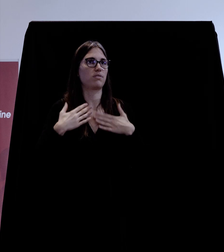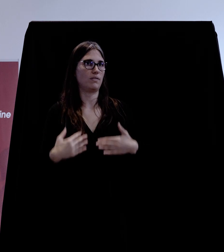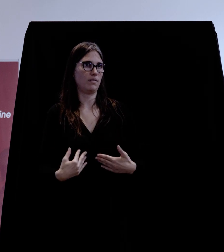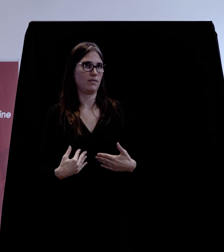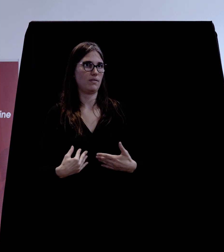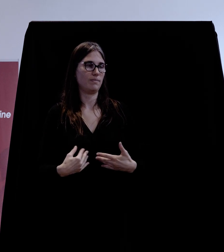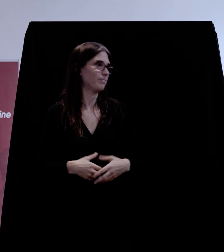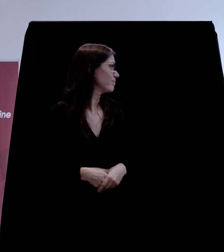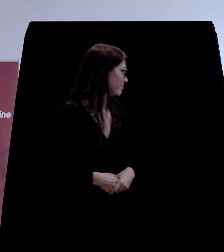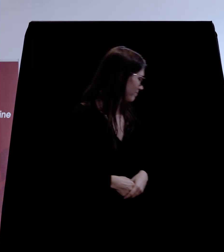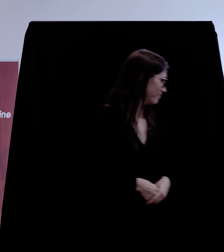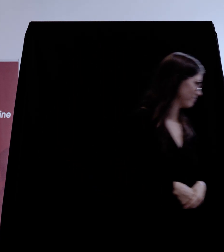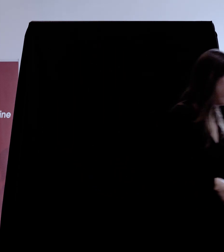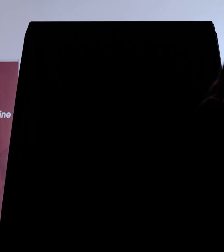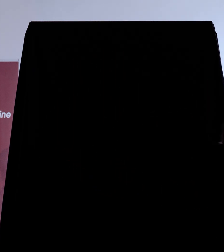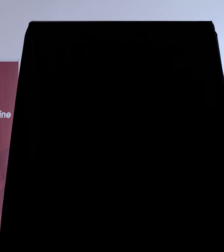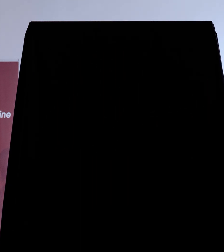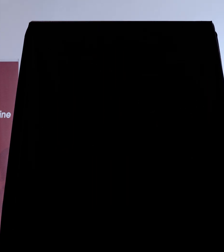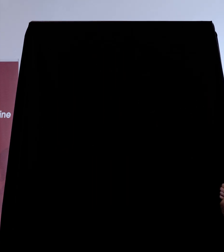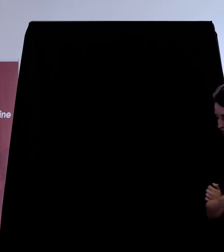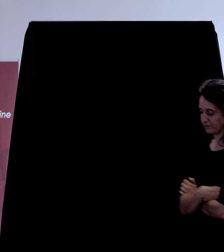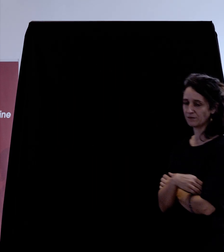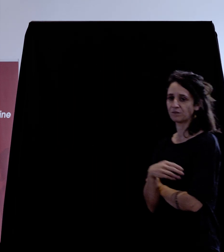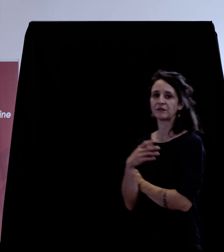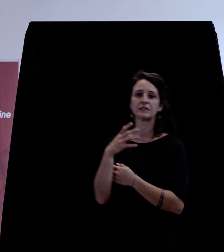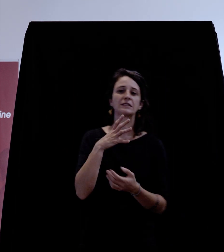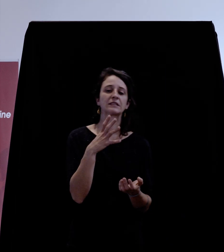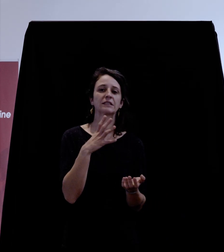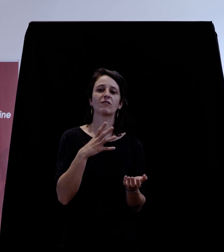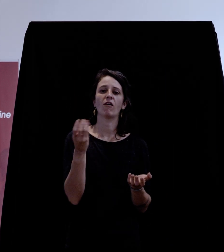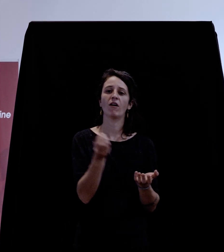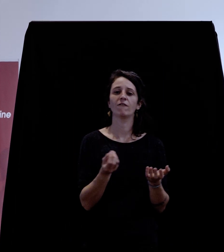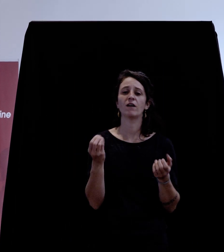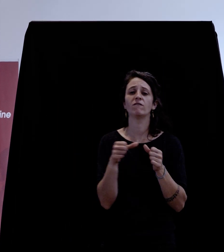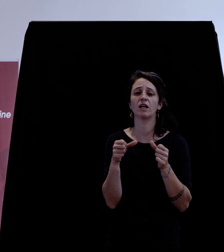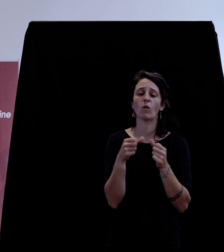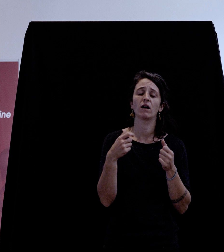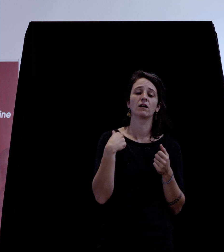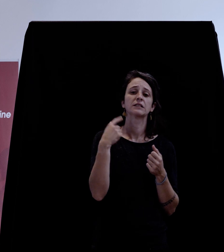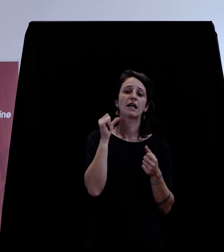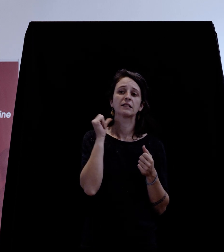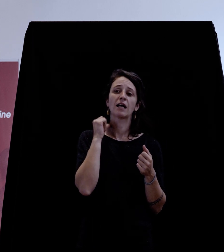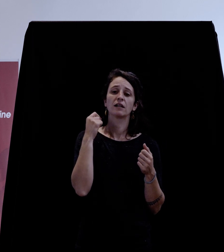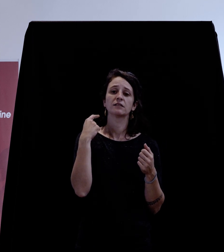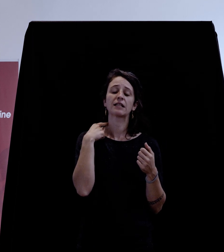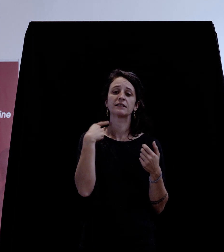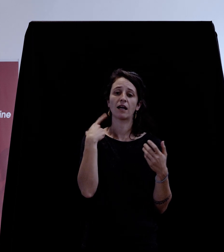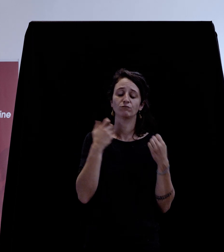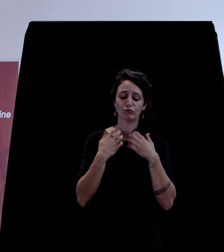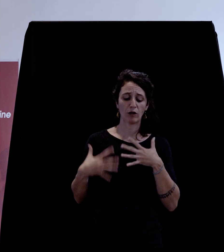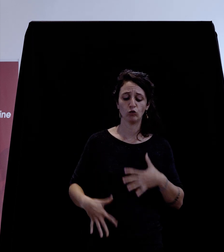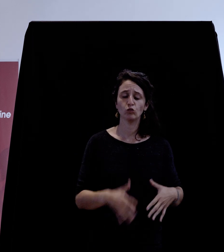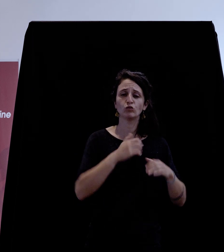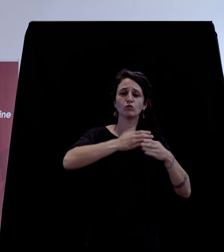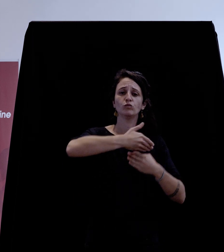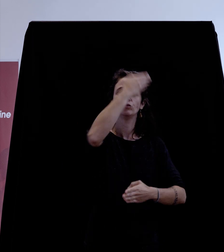over themselves and the walls, and it's pretty disgusting, but they do it. So why would they choose to do